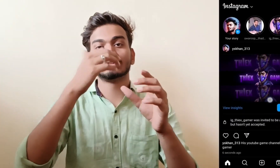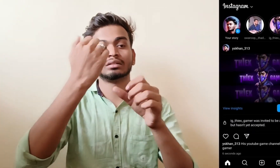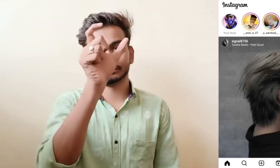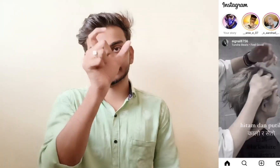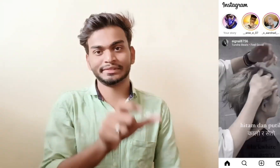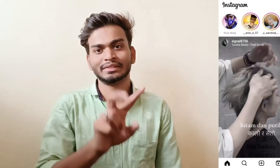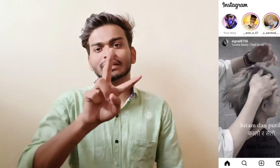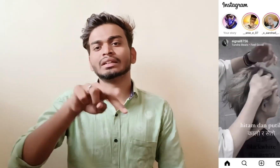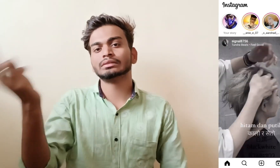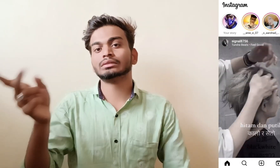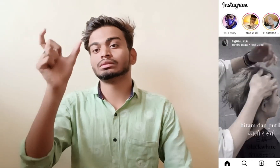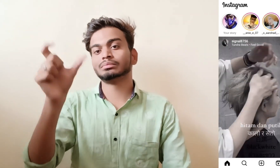post you